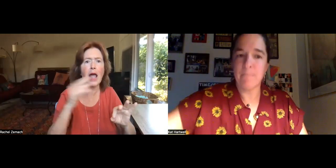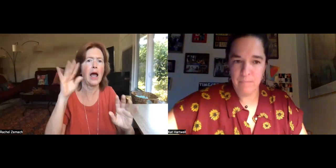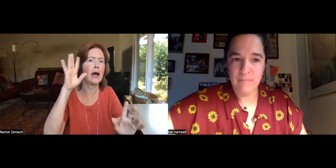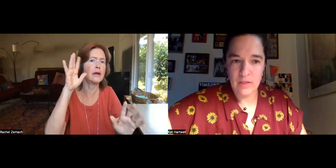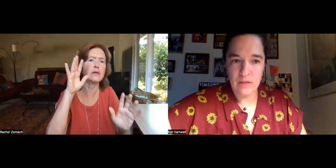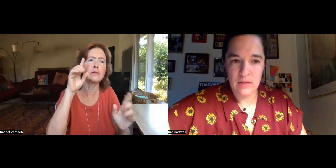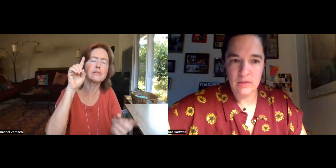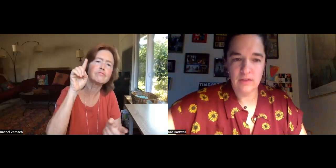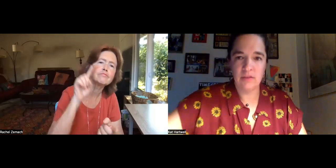And